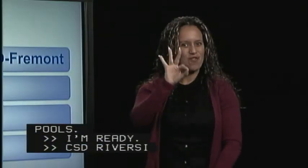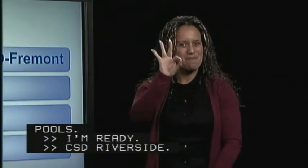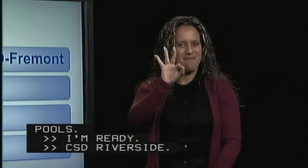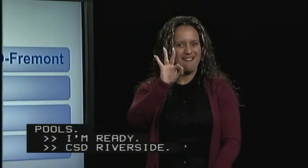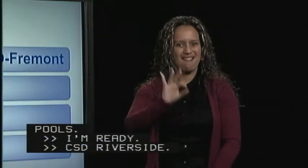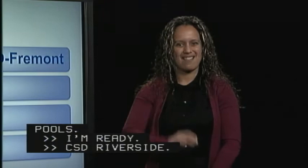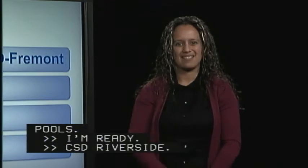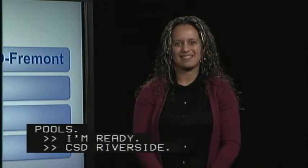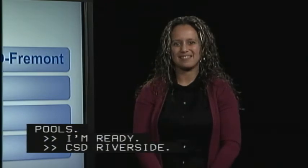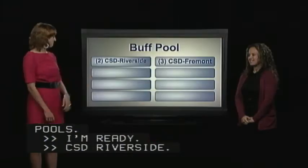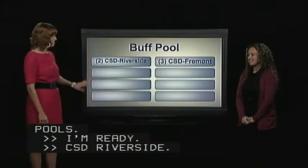CSD Fremont.